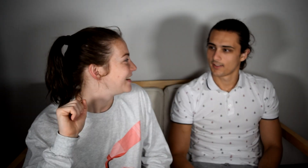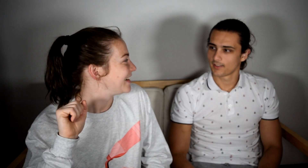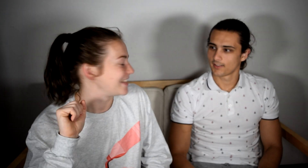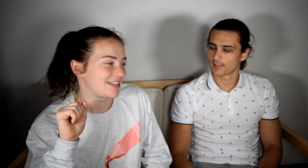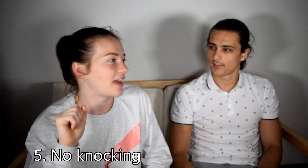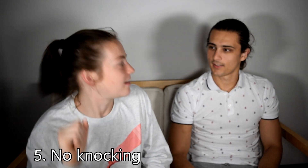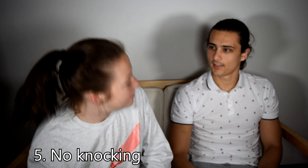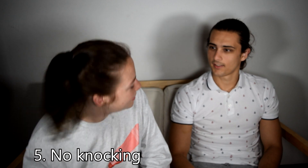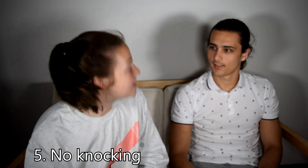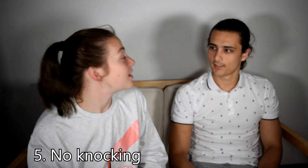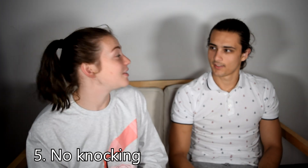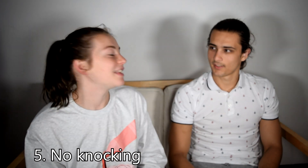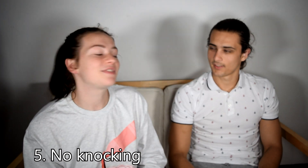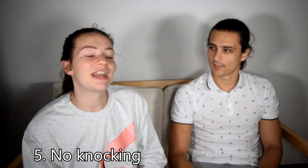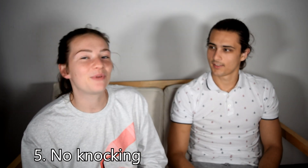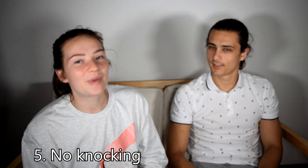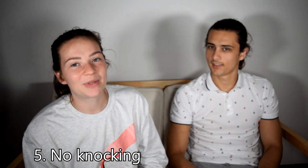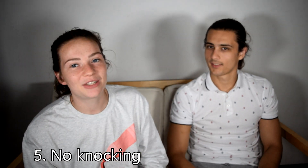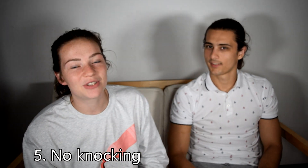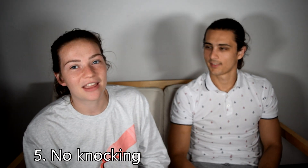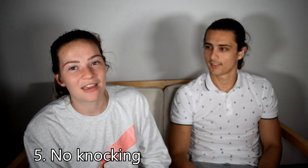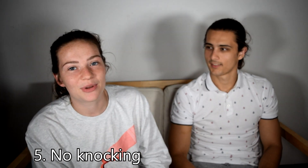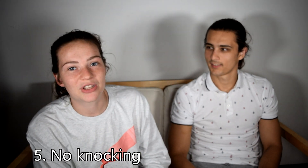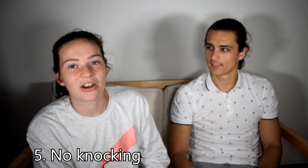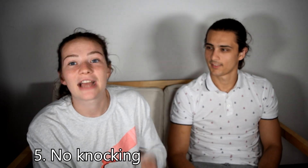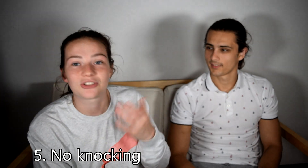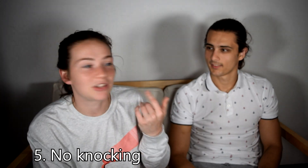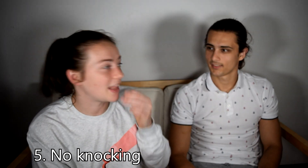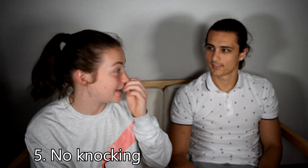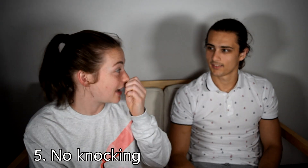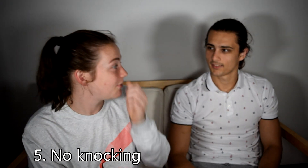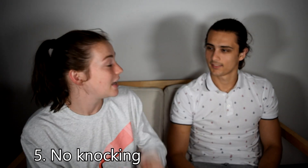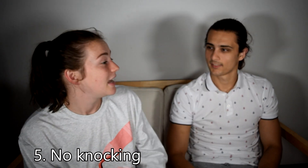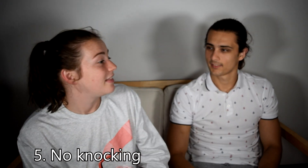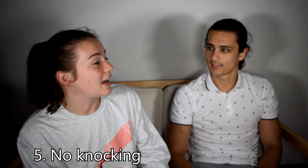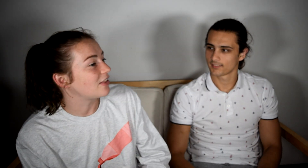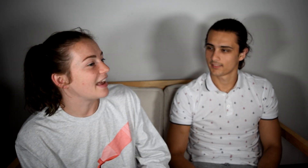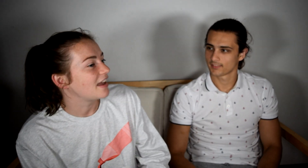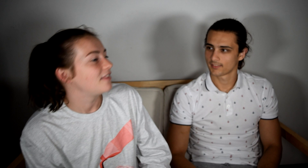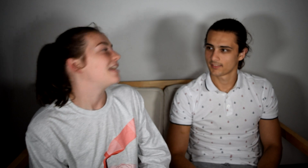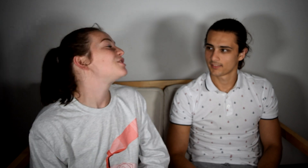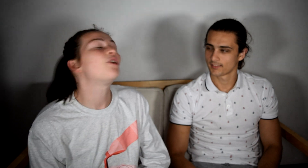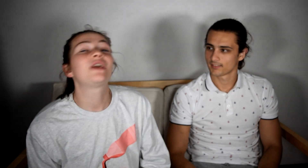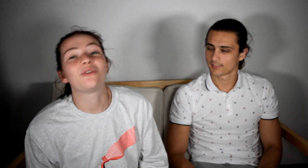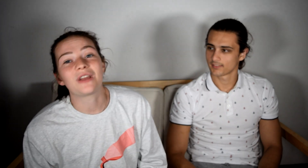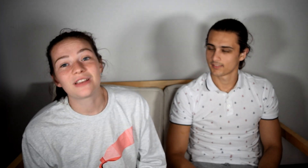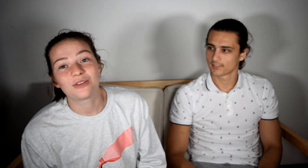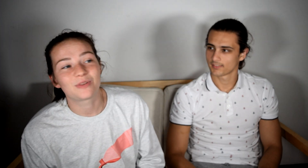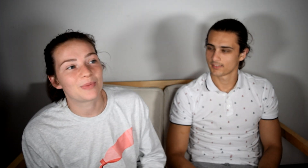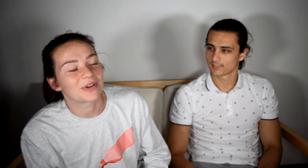Because it's funny, when people teach you sign language that are actually, like, deaf, they're so cute. They're the cutest people when